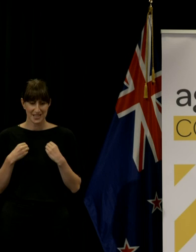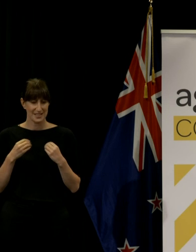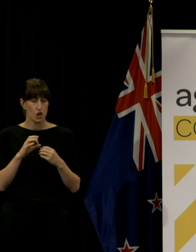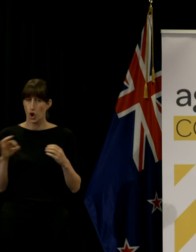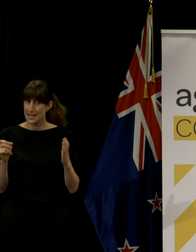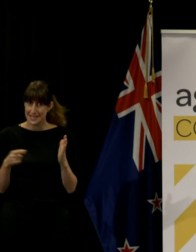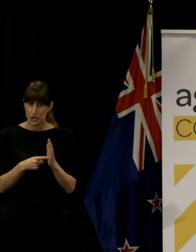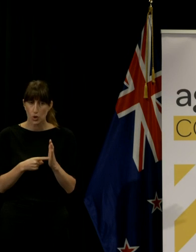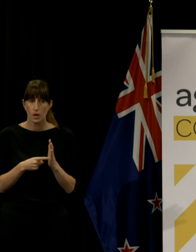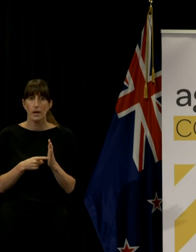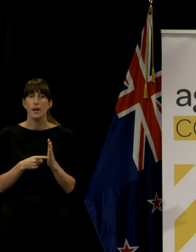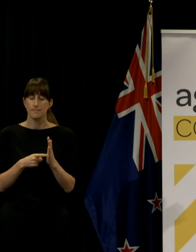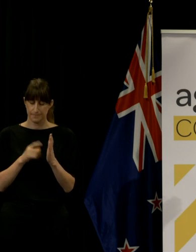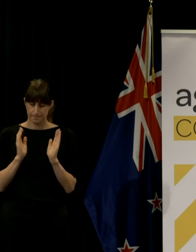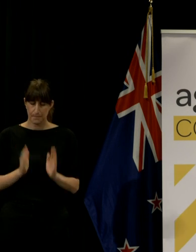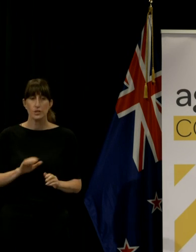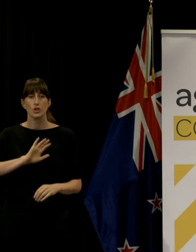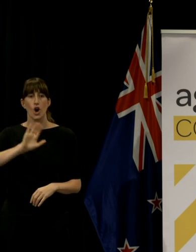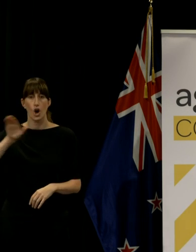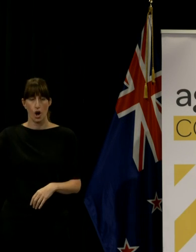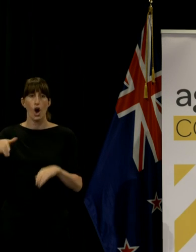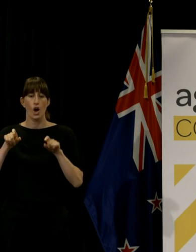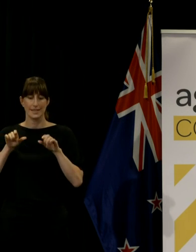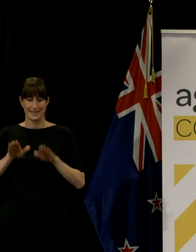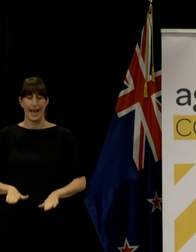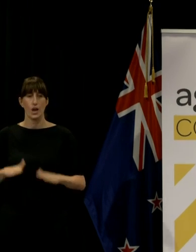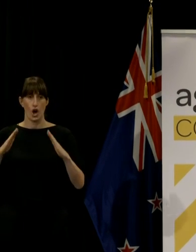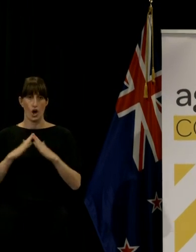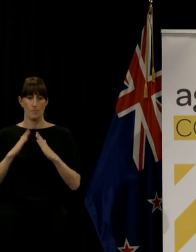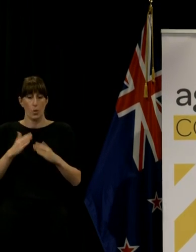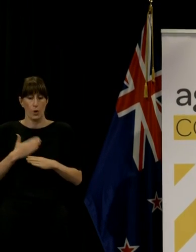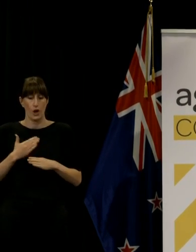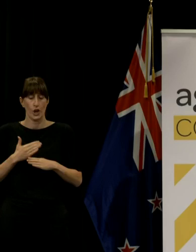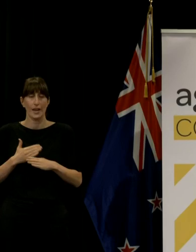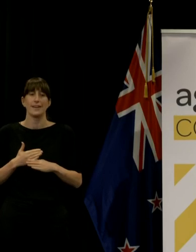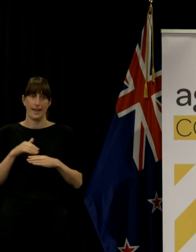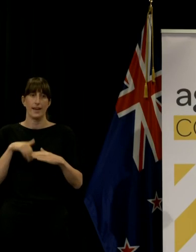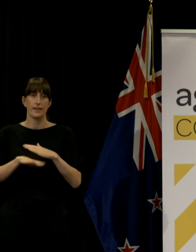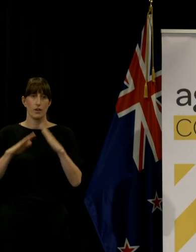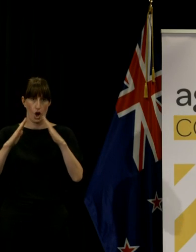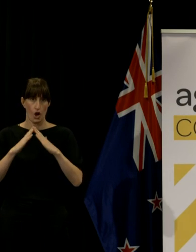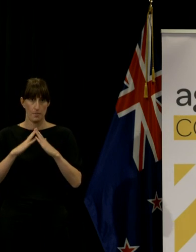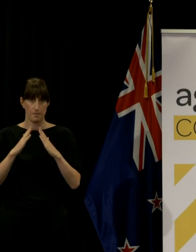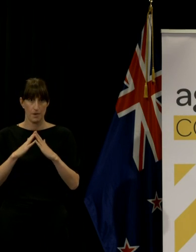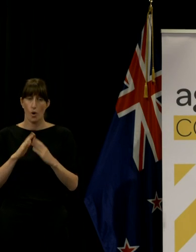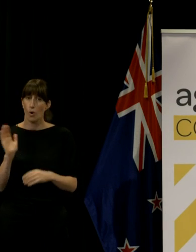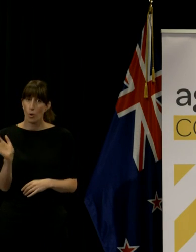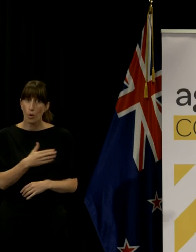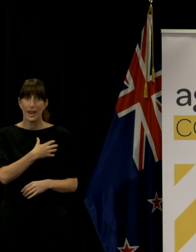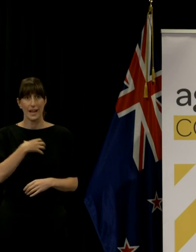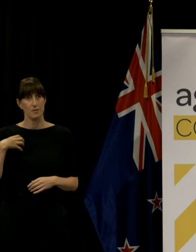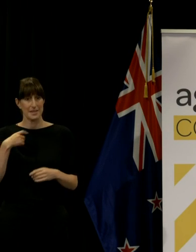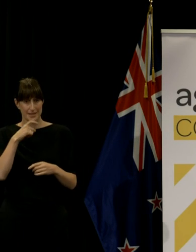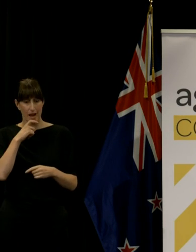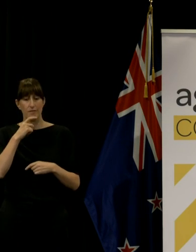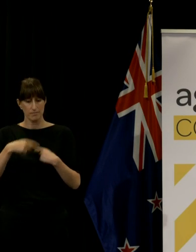have been required to work from home. Essential and COVID response staff are working from home where at all possible. Where that